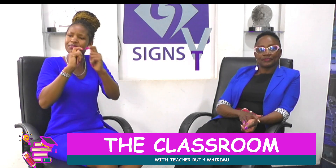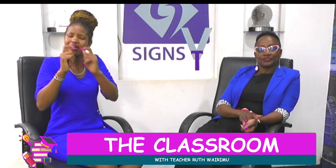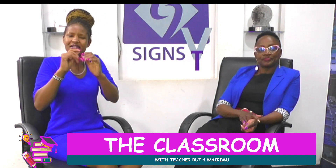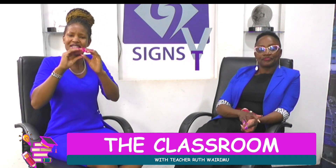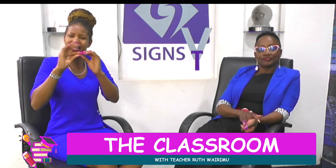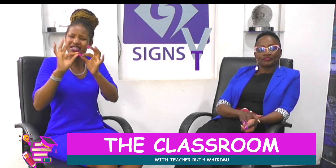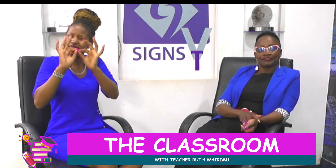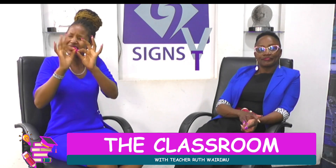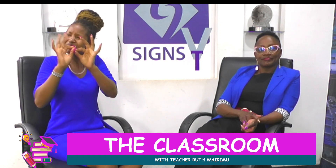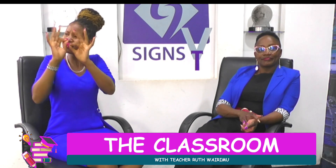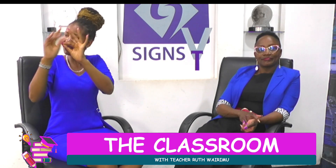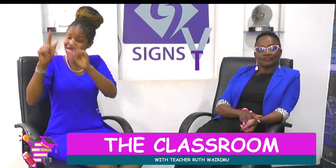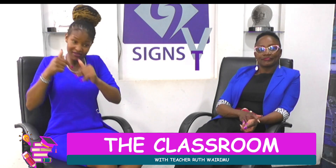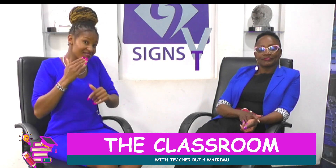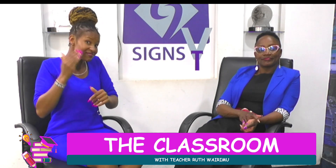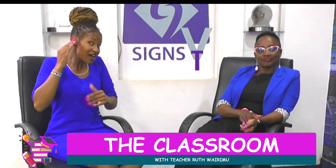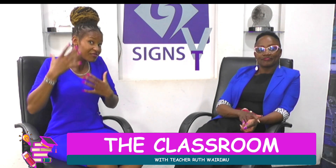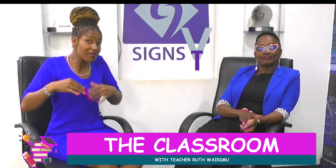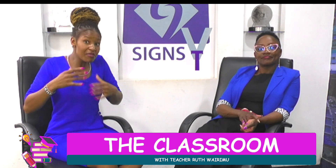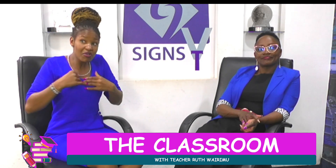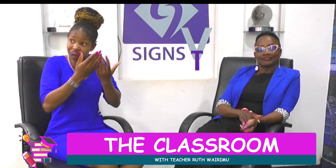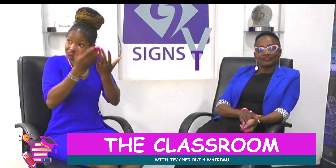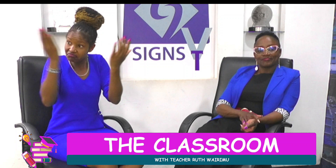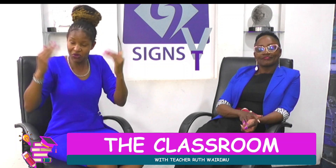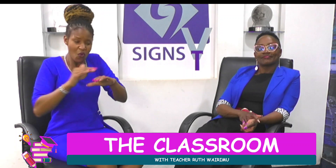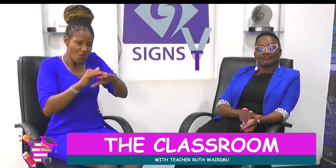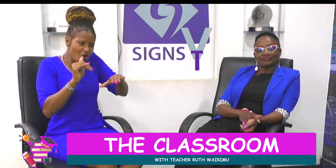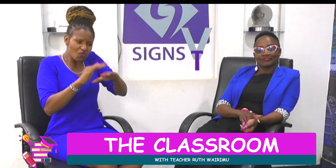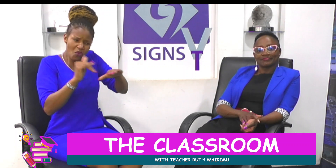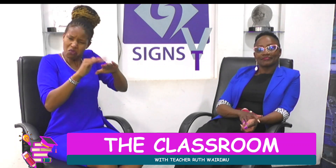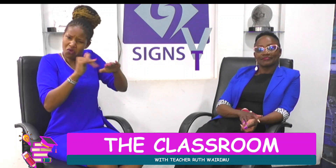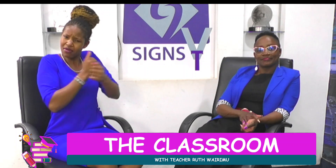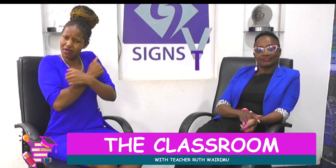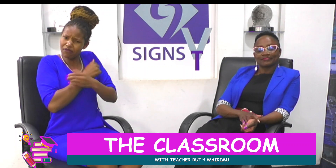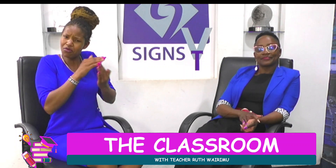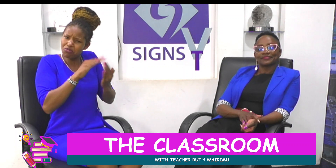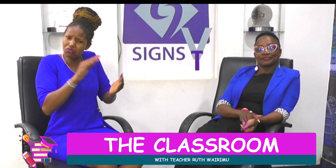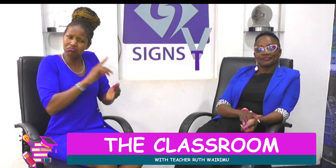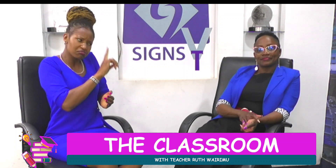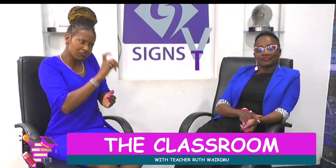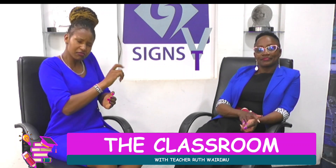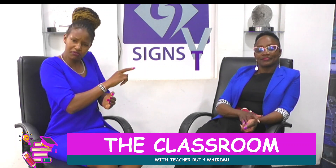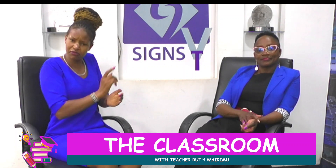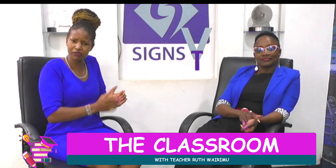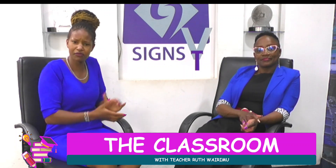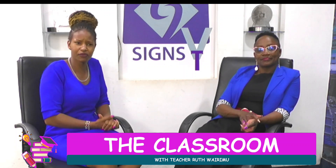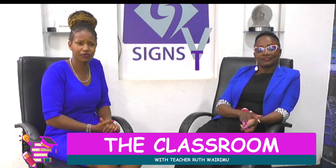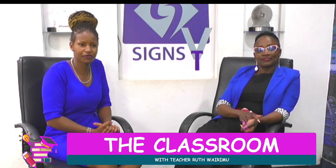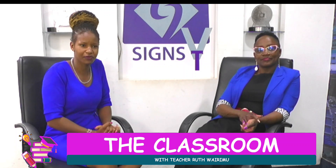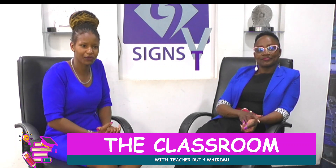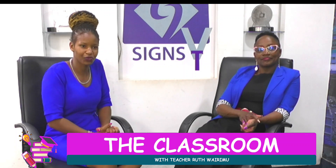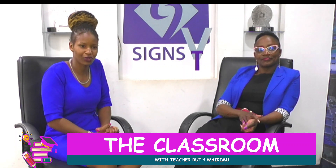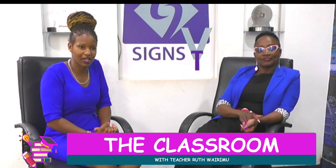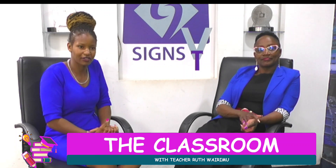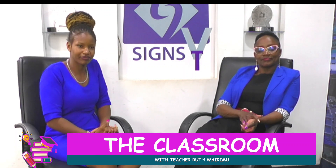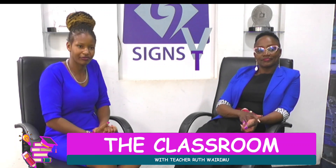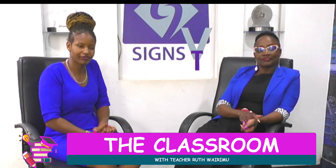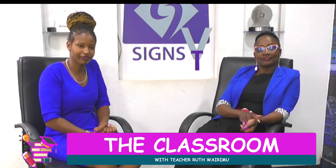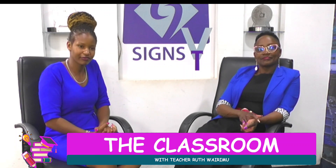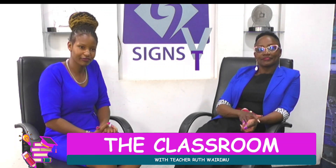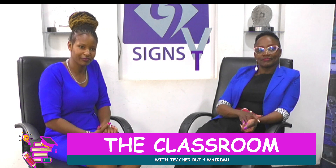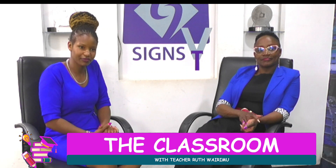Now you've interpreted in different places, conferences, government institutions as well. They always call you for